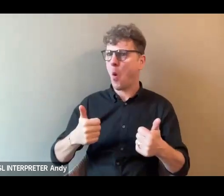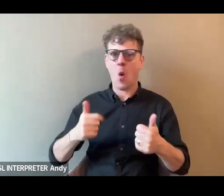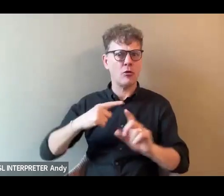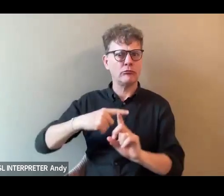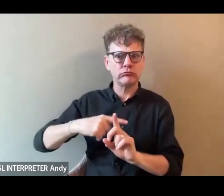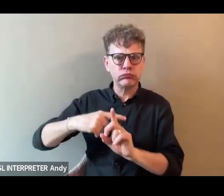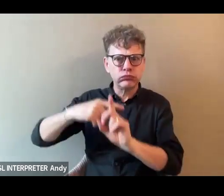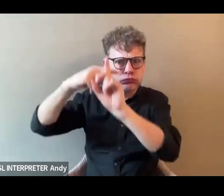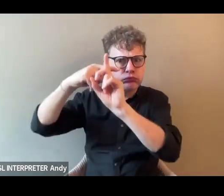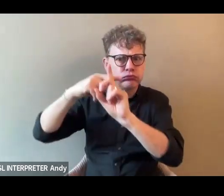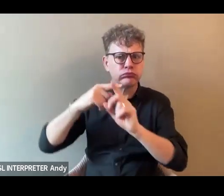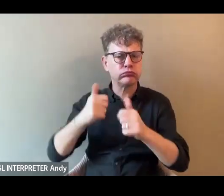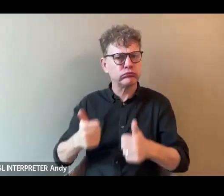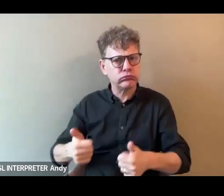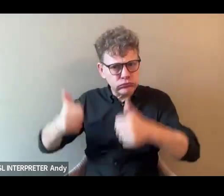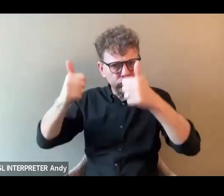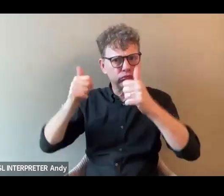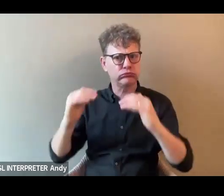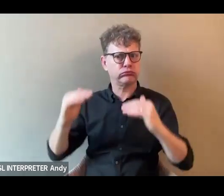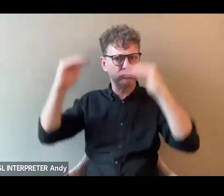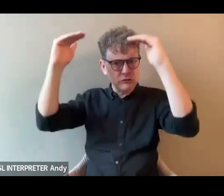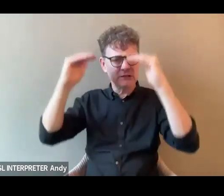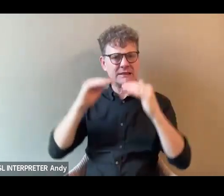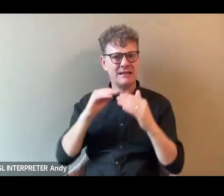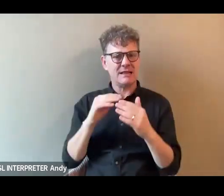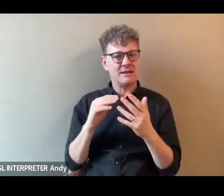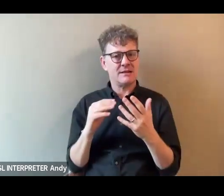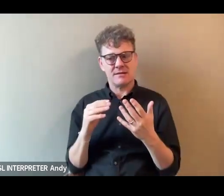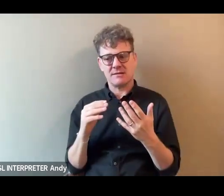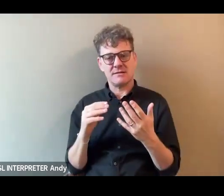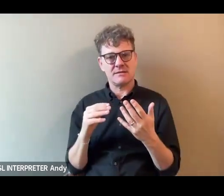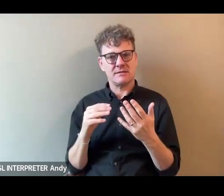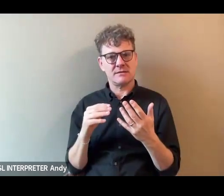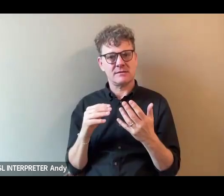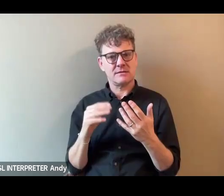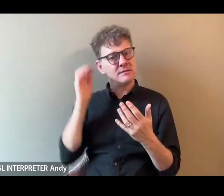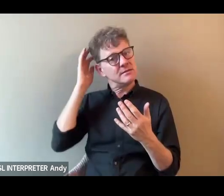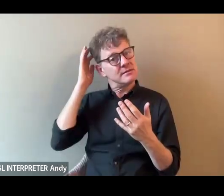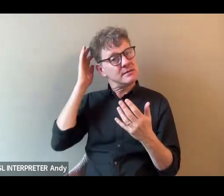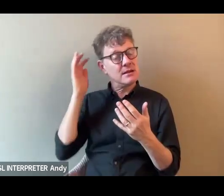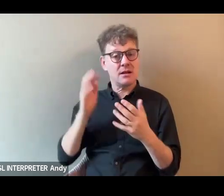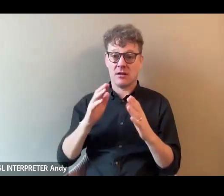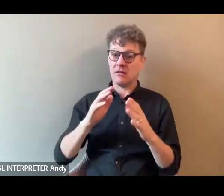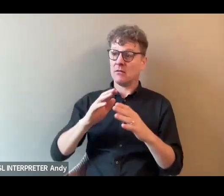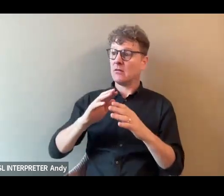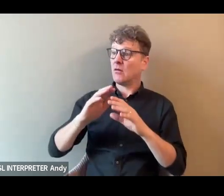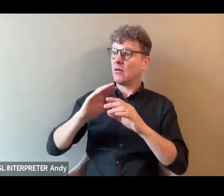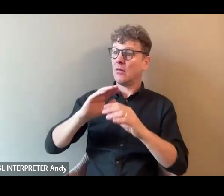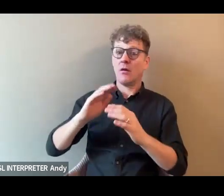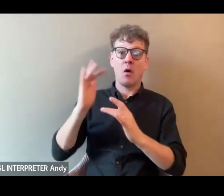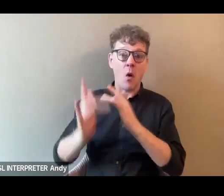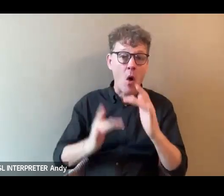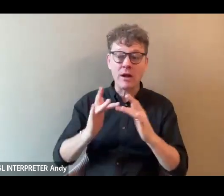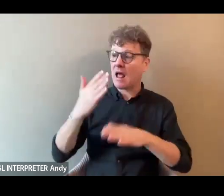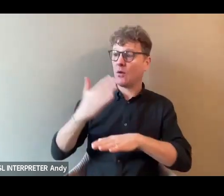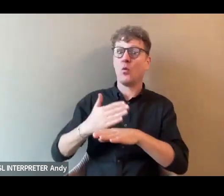from home doesn't cure everything related to EDI, but it's certainly a substantial movement in the right direction.